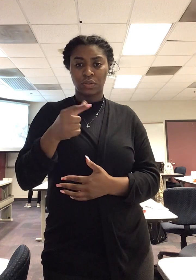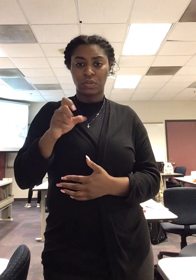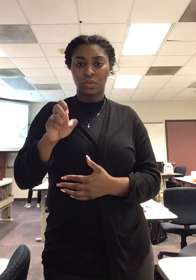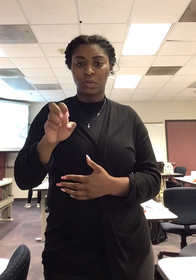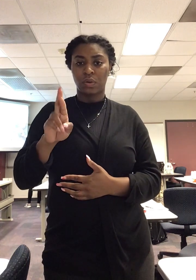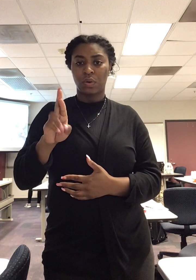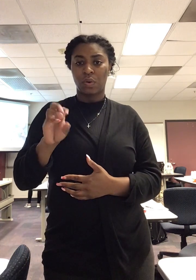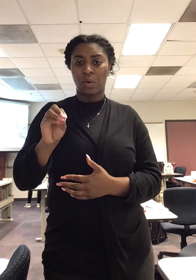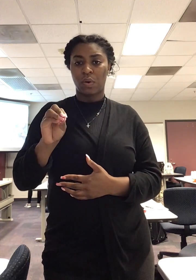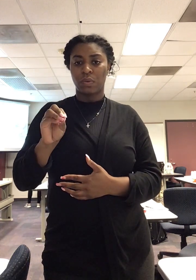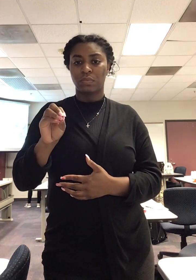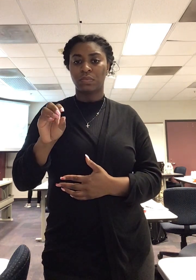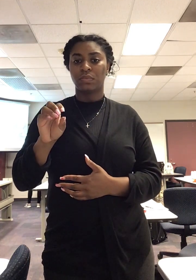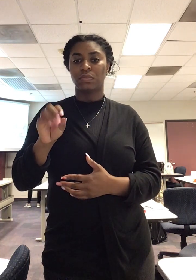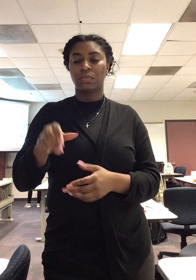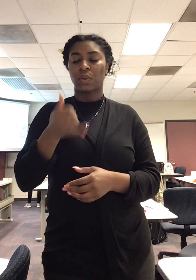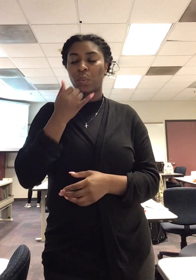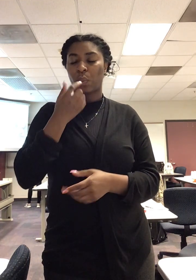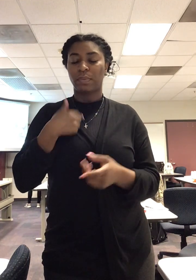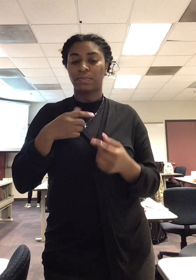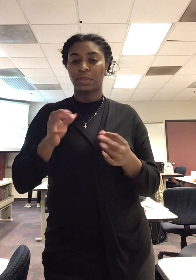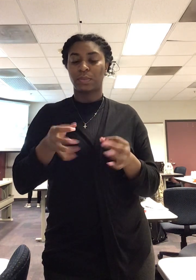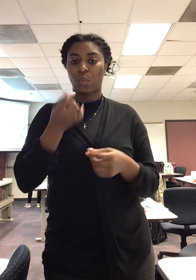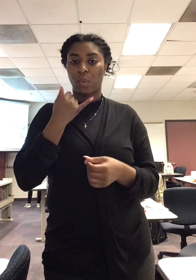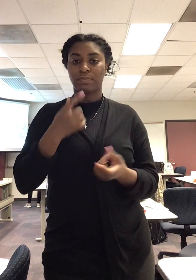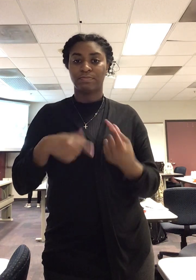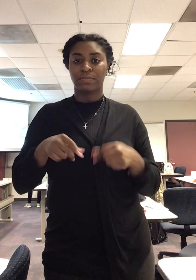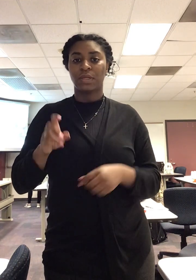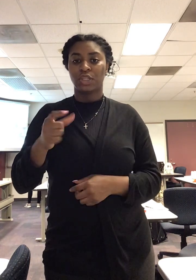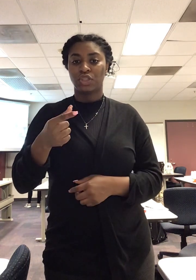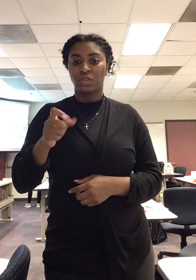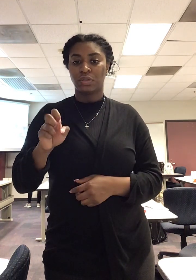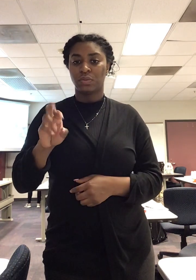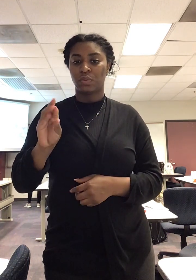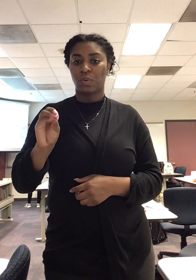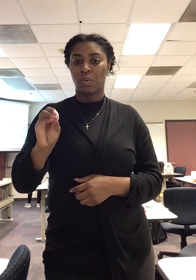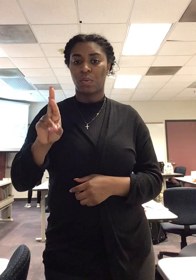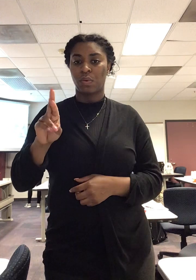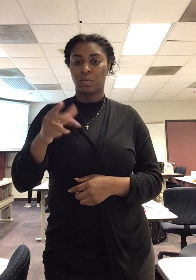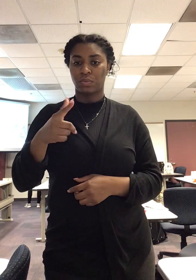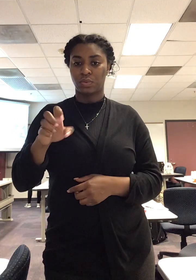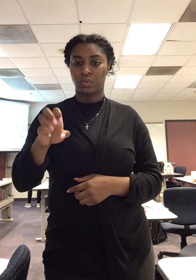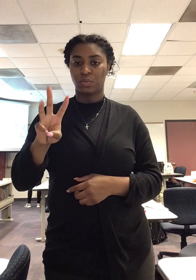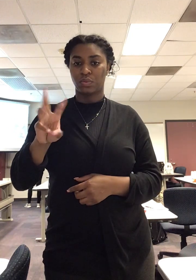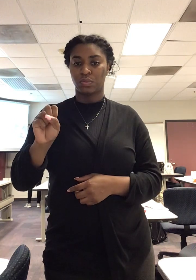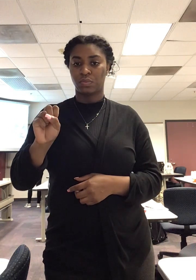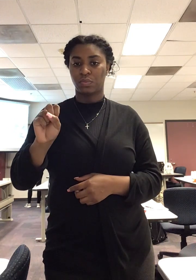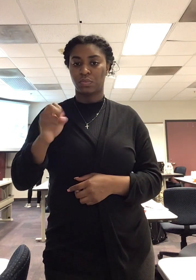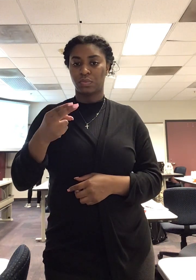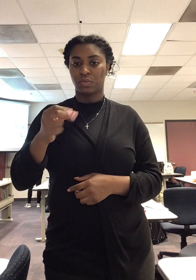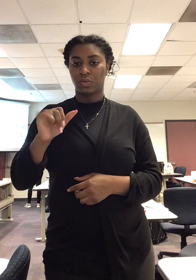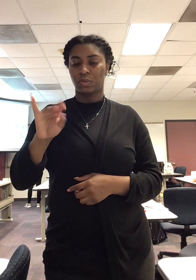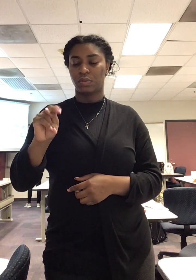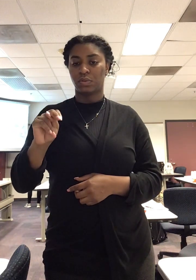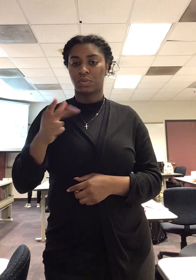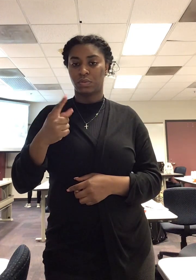text, but there's another kind of text that we can use to help us figure out character traits. And it's not fiction. What do you